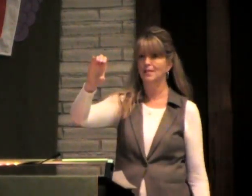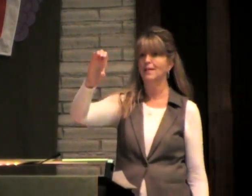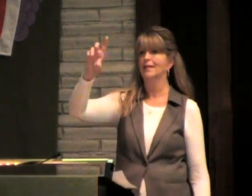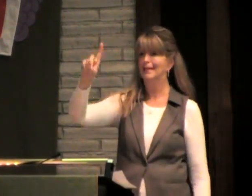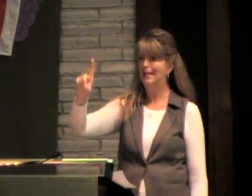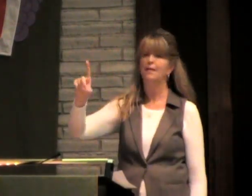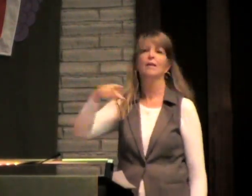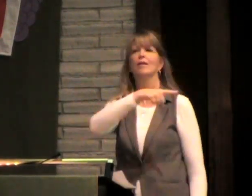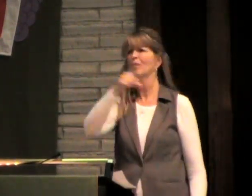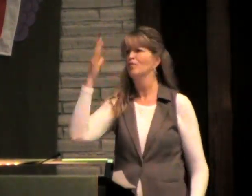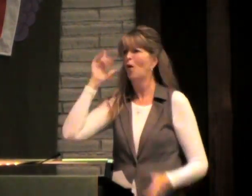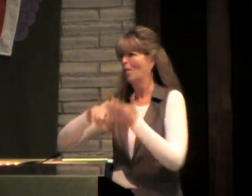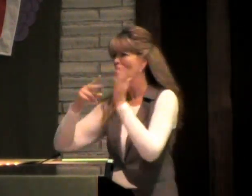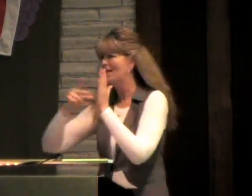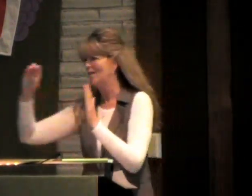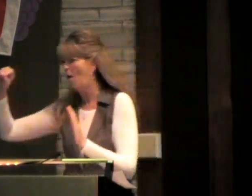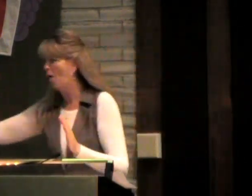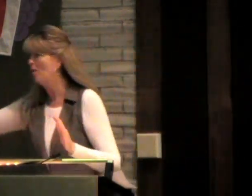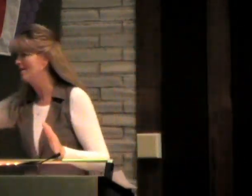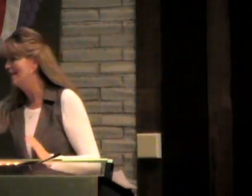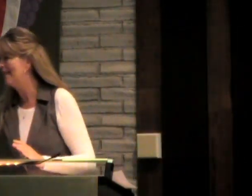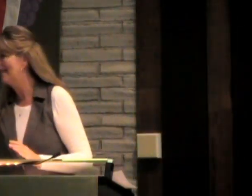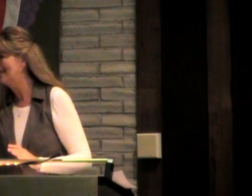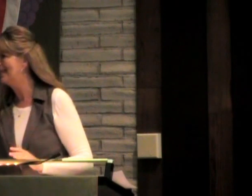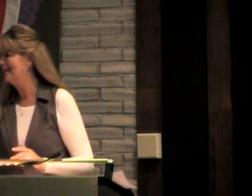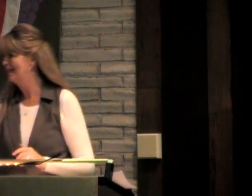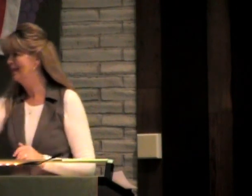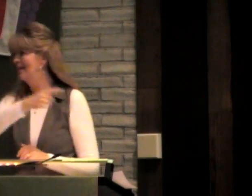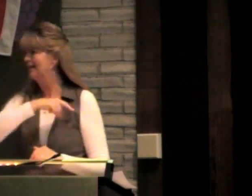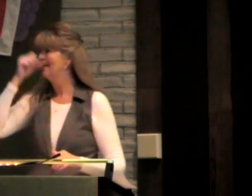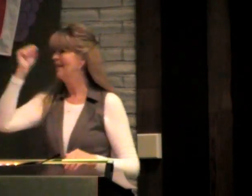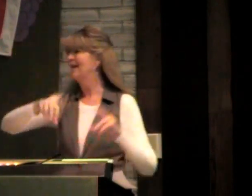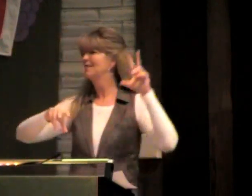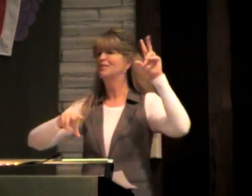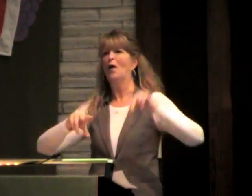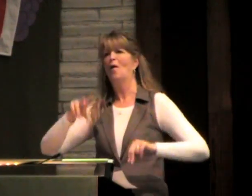with OCD. You guys know what OCD means?